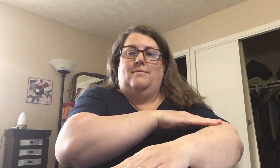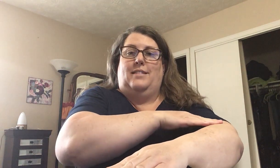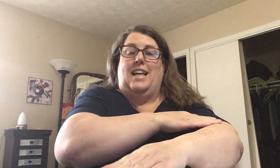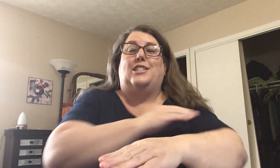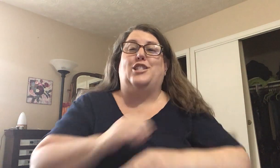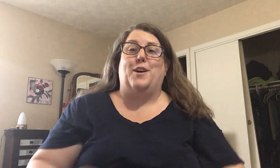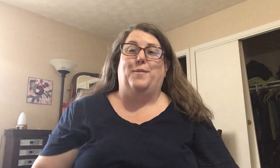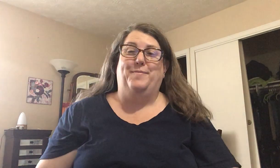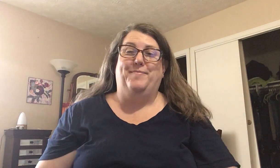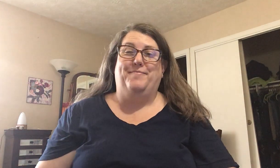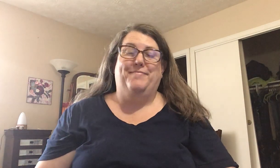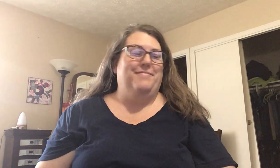That's slow.